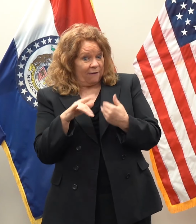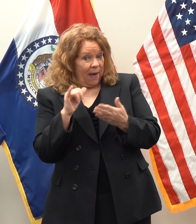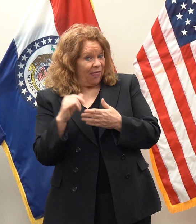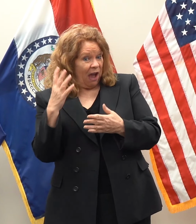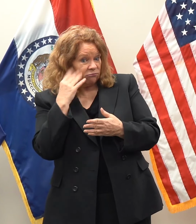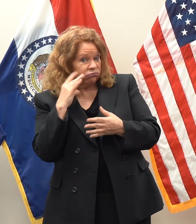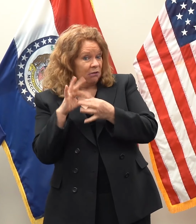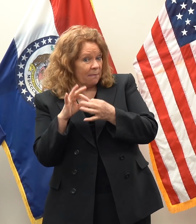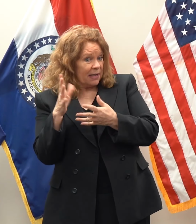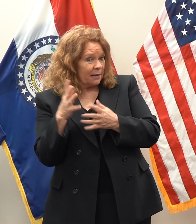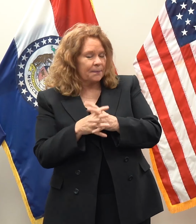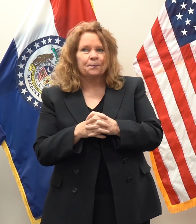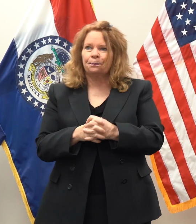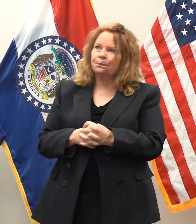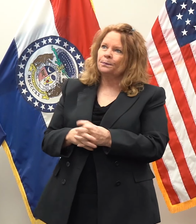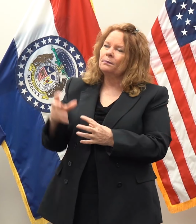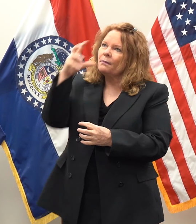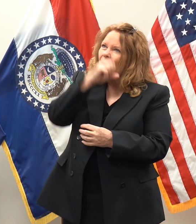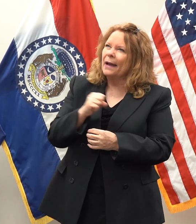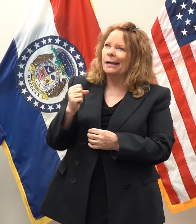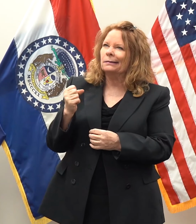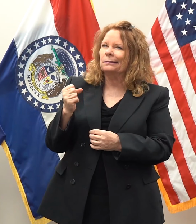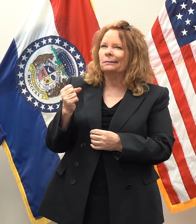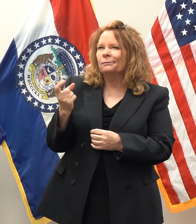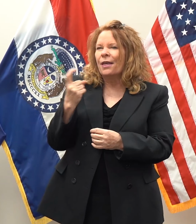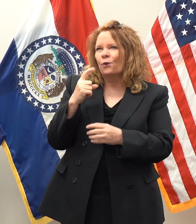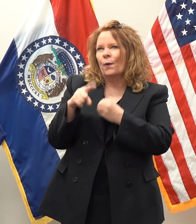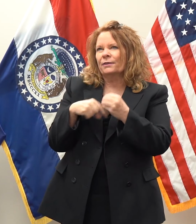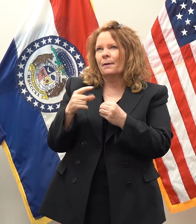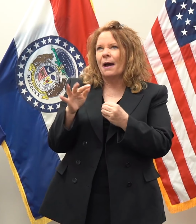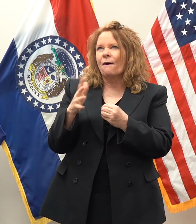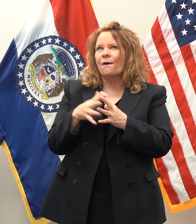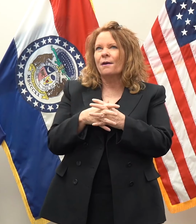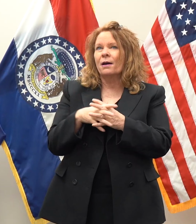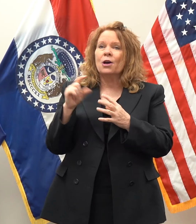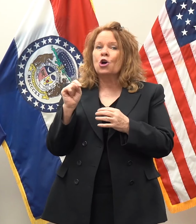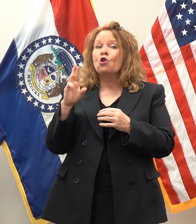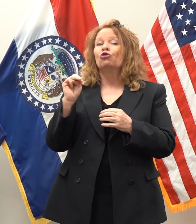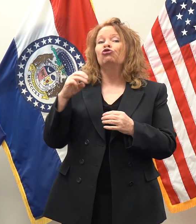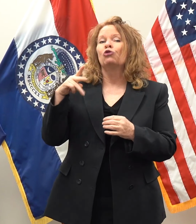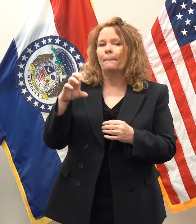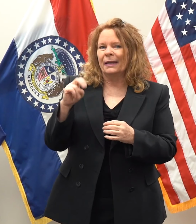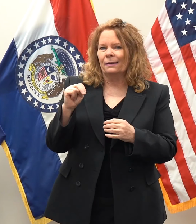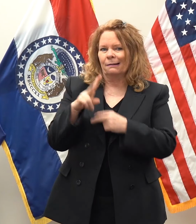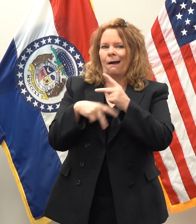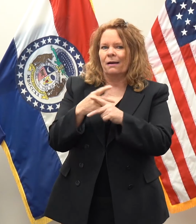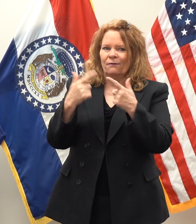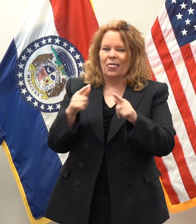that? Well, I guess the question is about, you know, sort of Trumpian insulting language